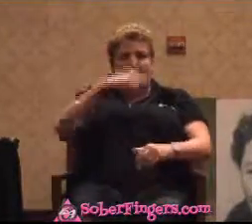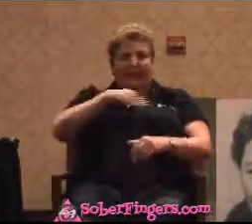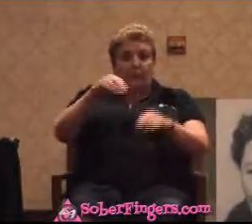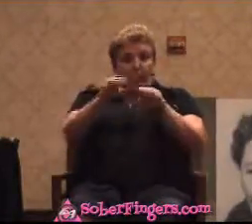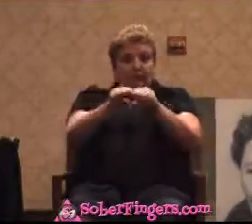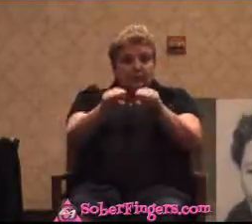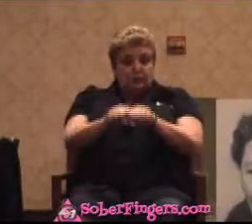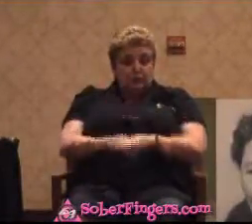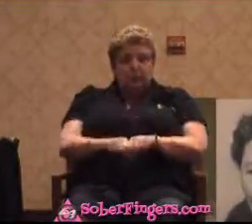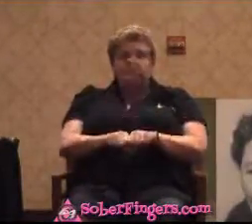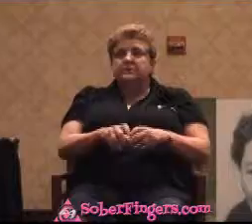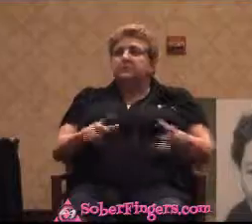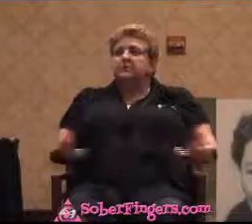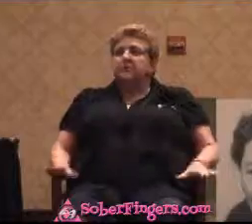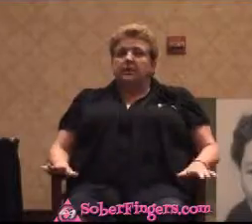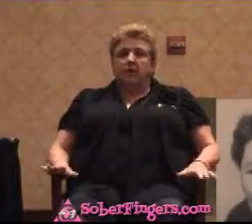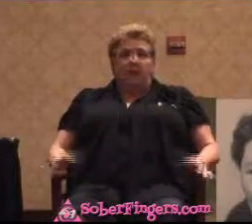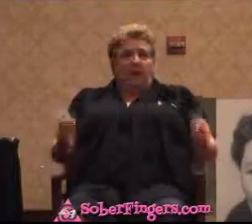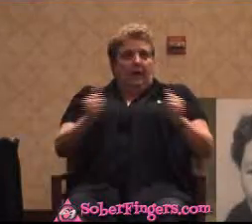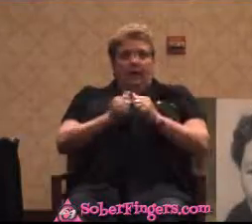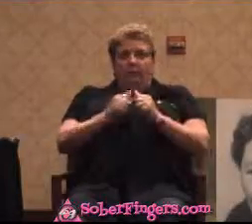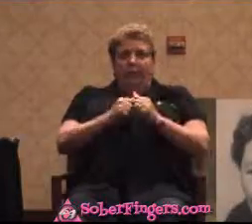And I'm over here with the nuns. And